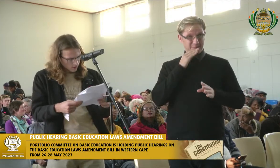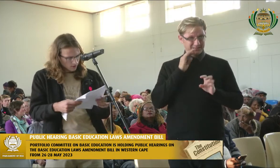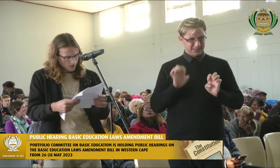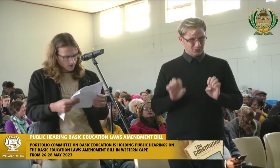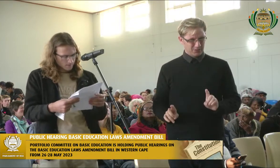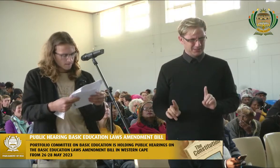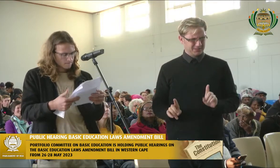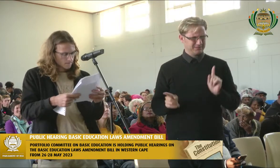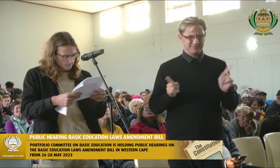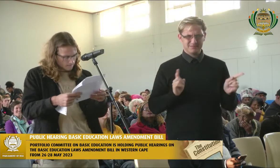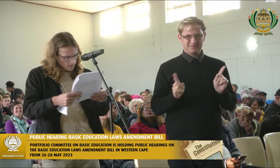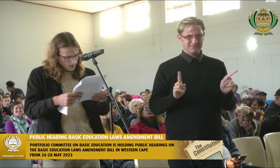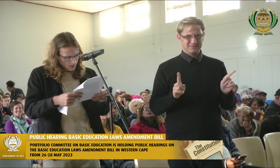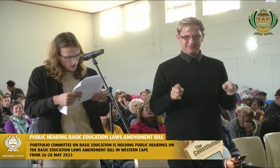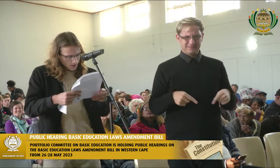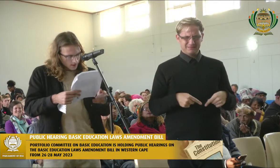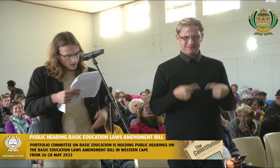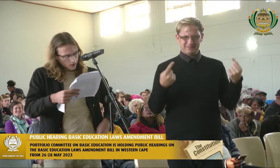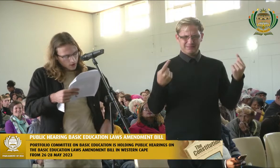Also,